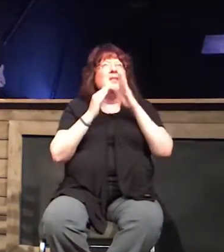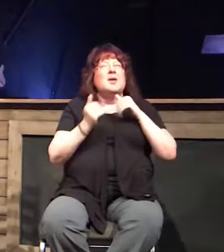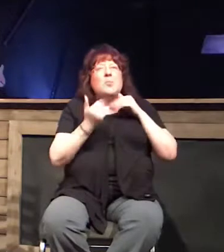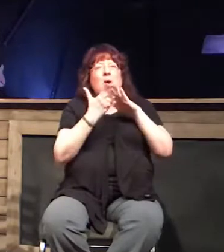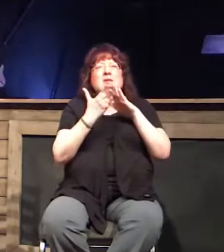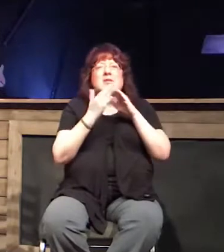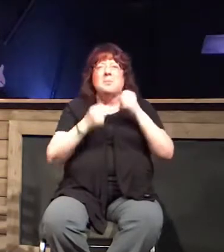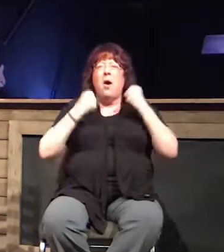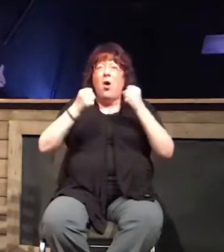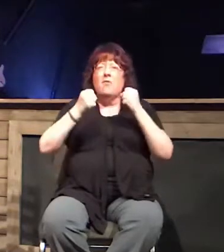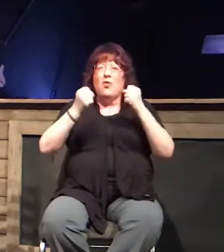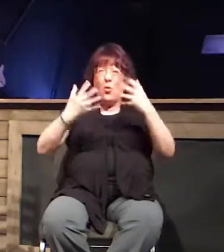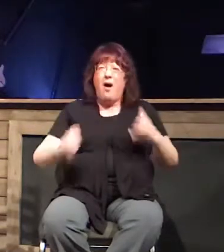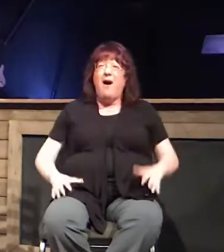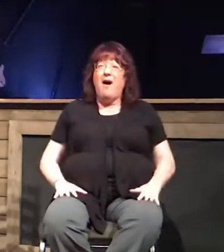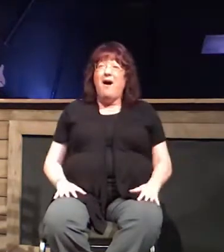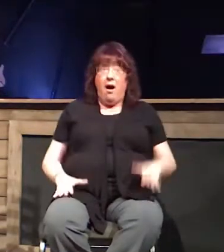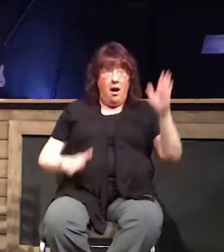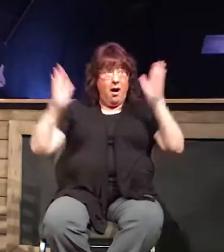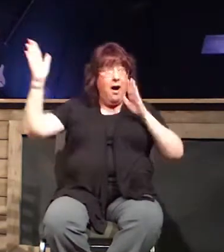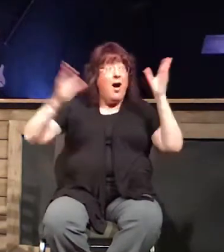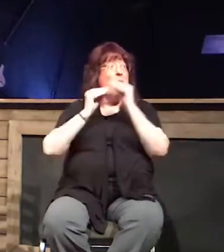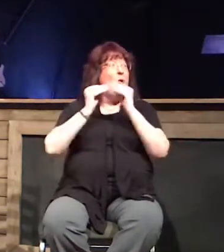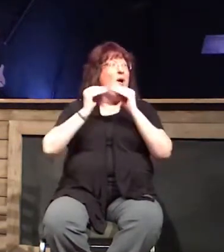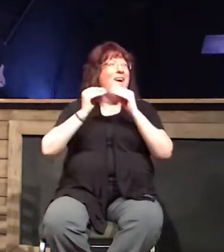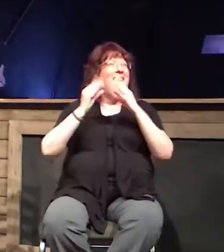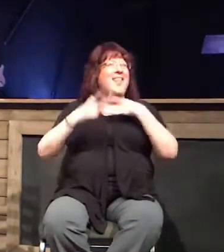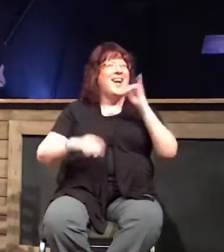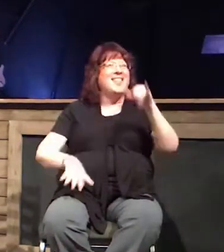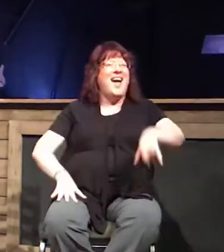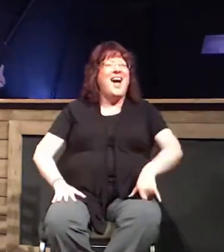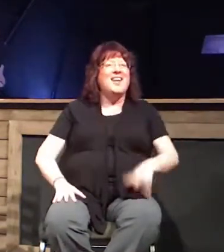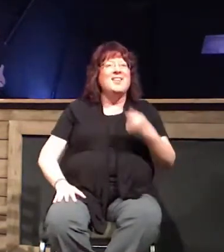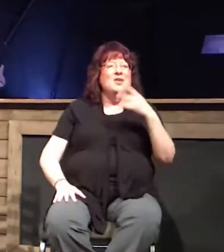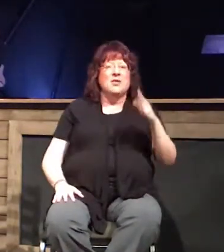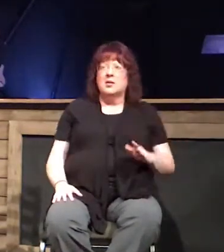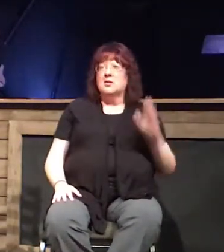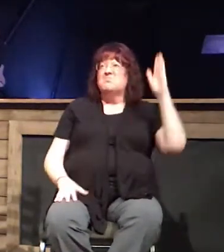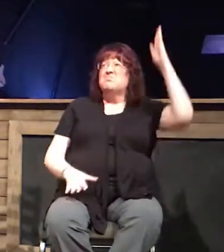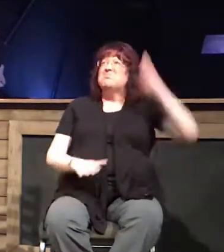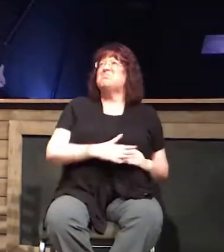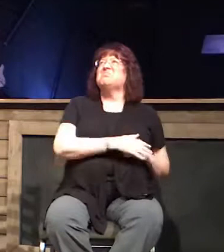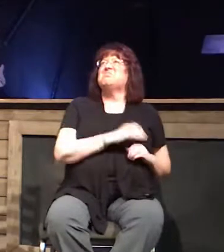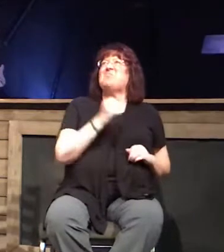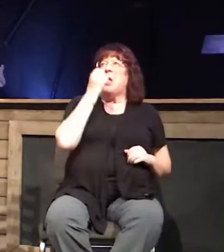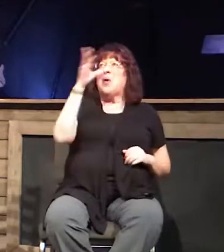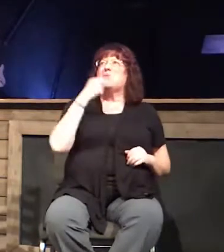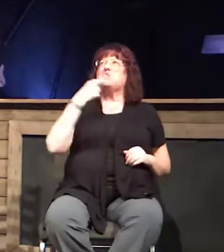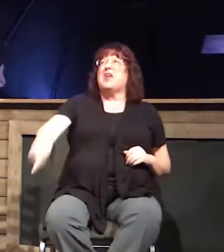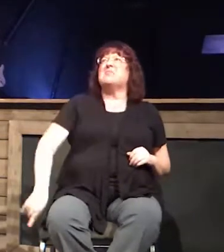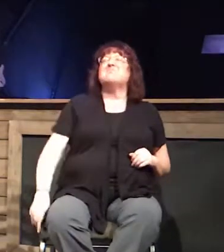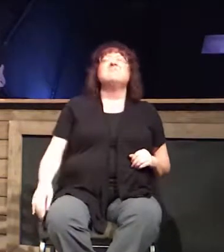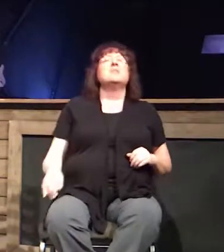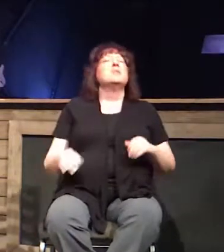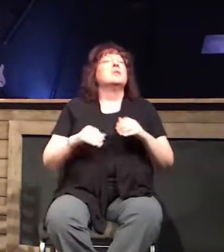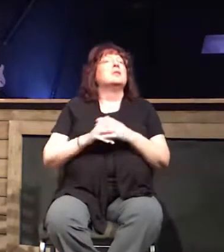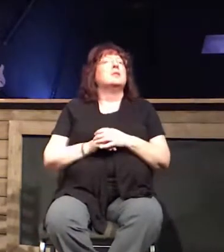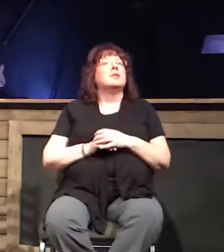powerful way? Anybody? Yeah. Anybody? Okay, hey, more hands. I like that. Right. A couple of you are like, I won't raise my hand no matter what you say to me. Right.